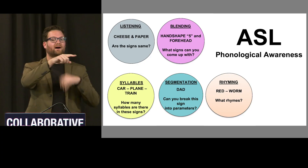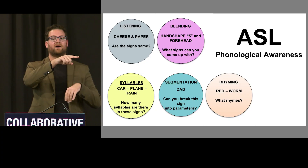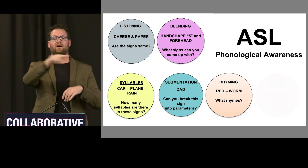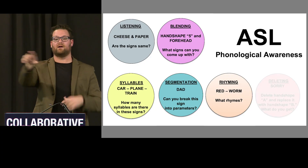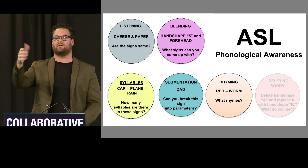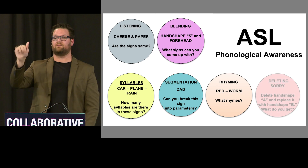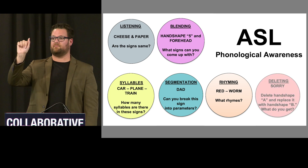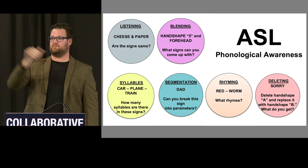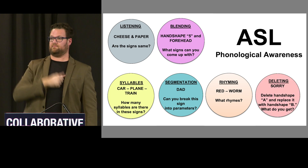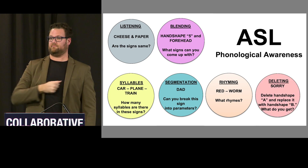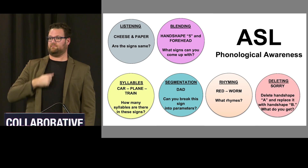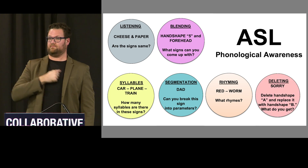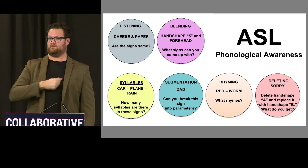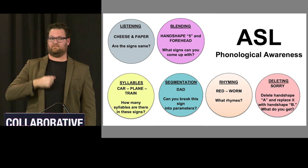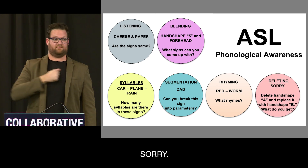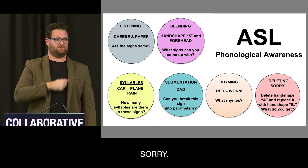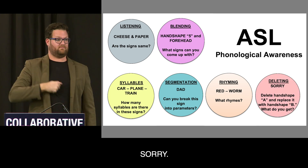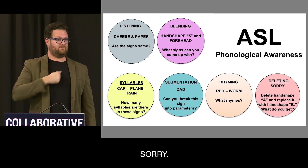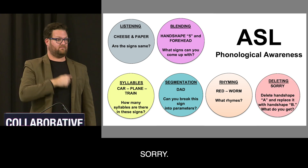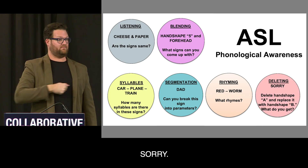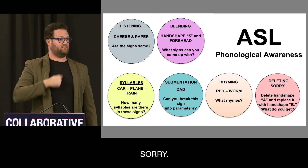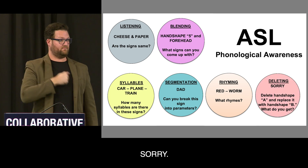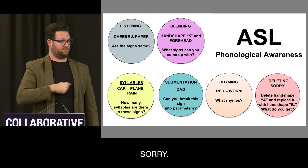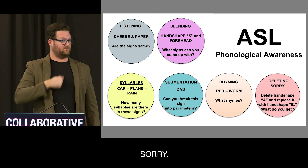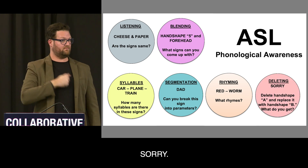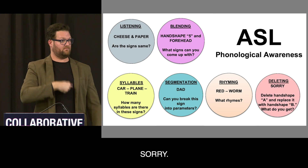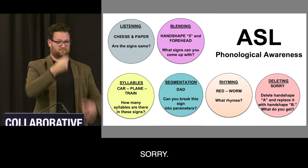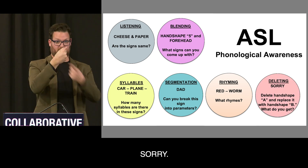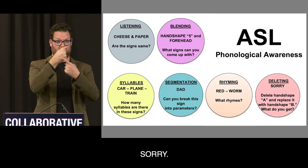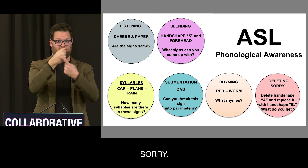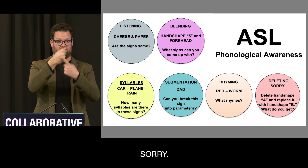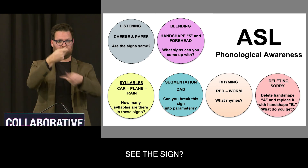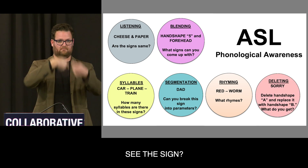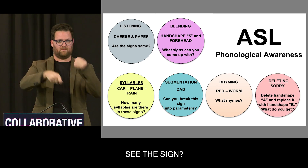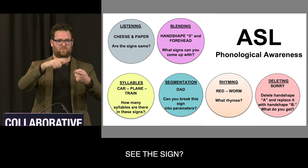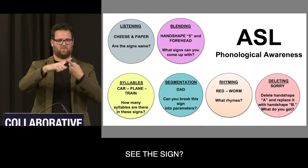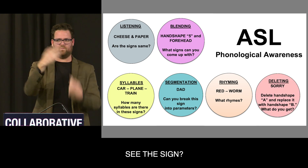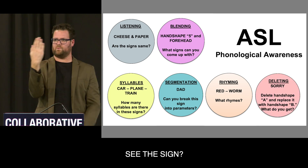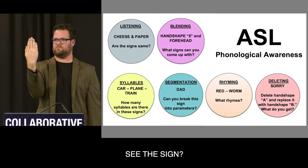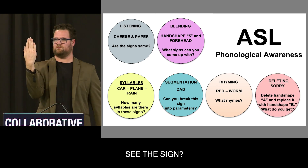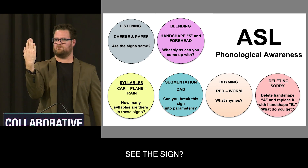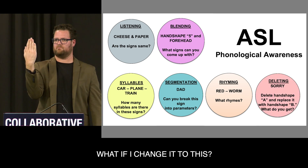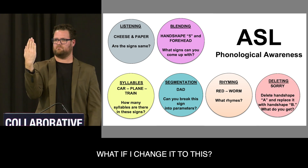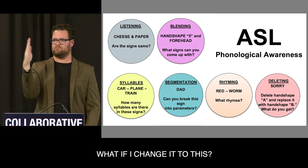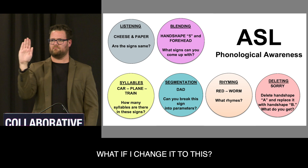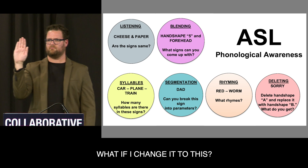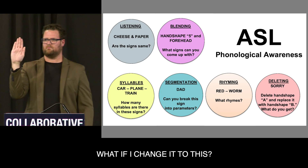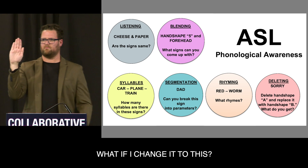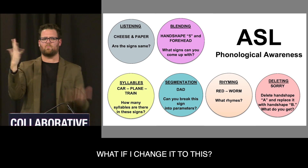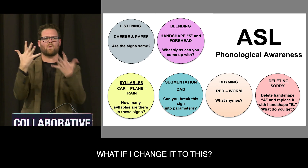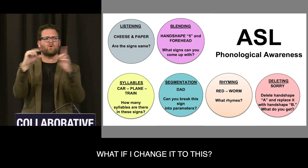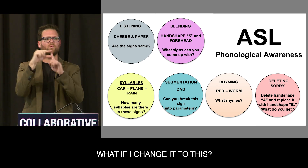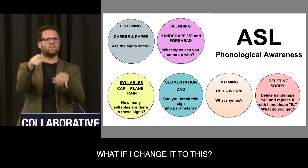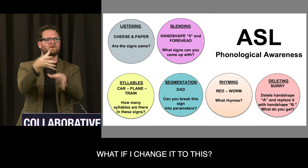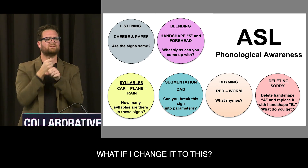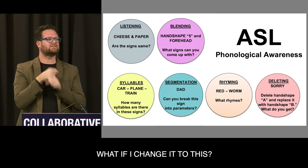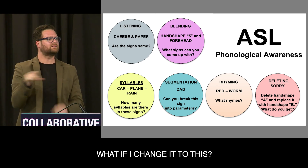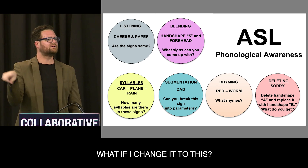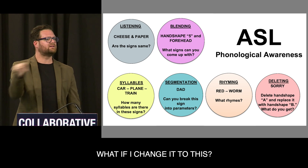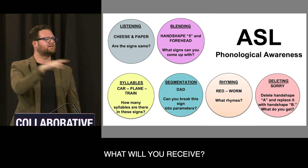Sorry. See the sign? What if I change it to this? What will